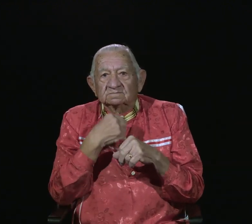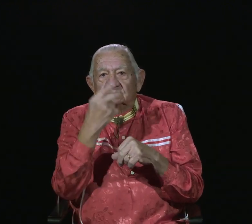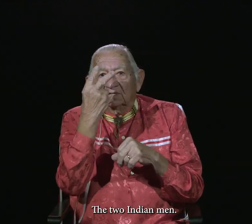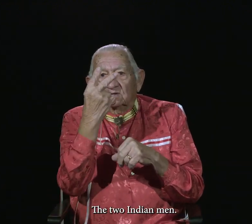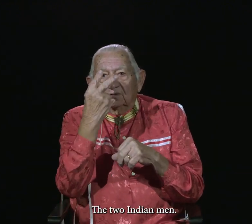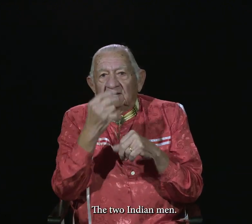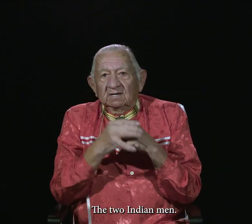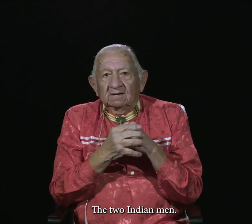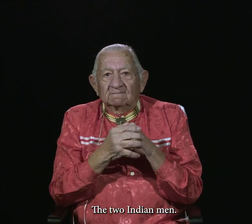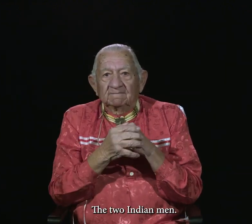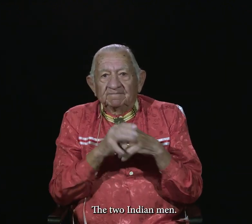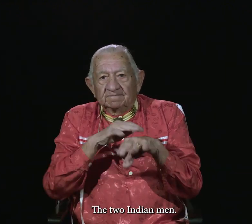The two Indian